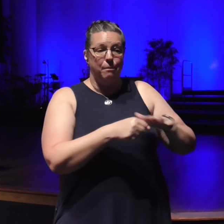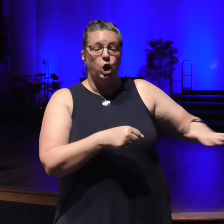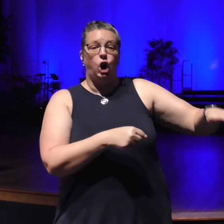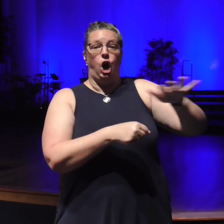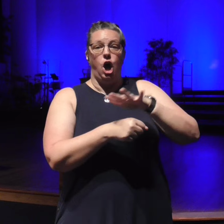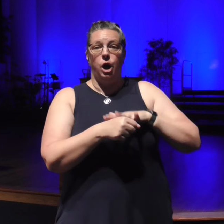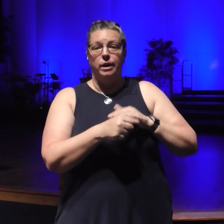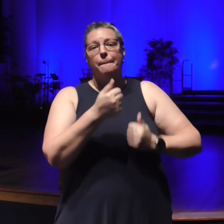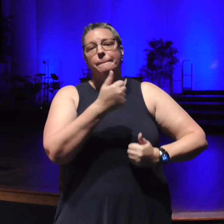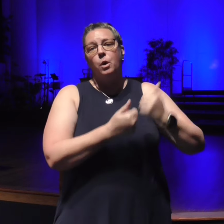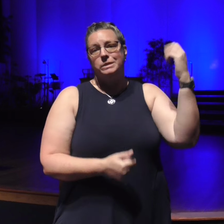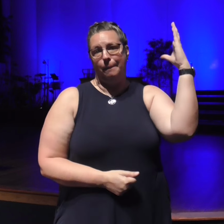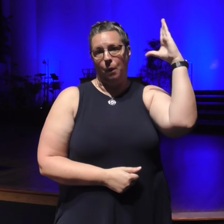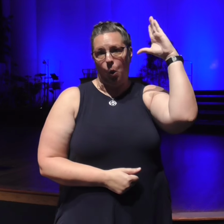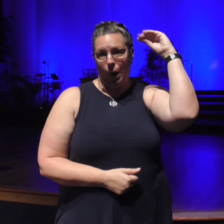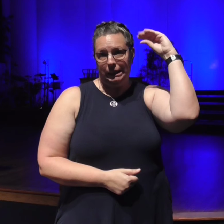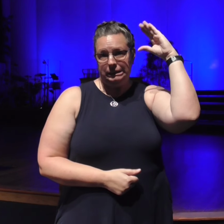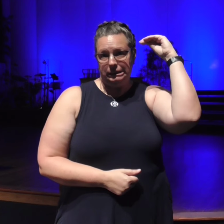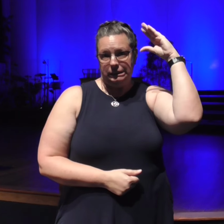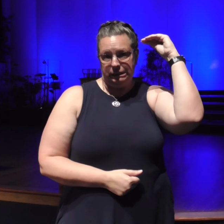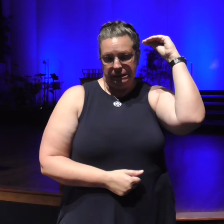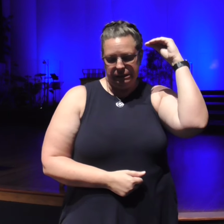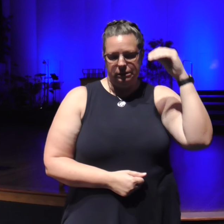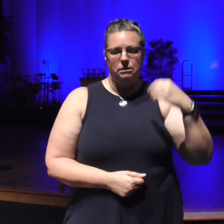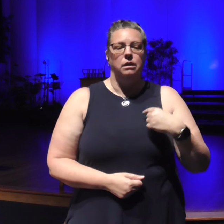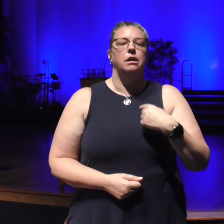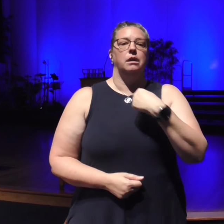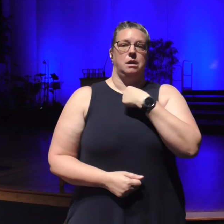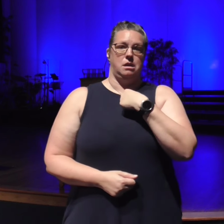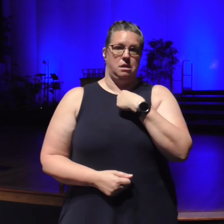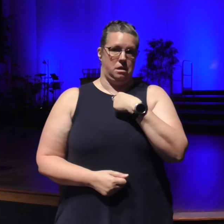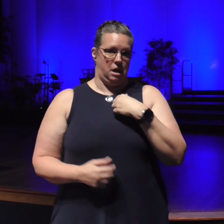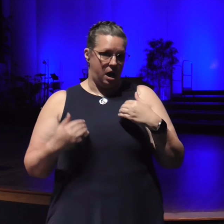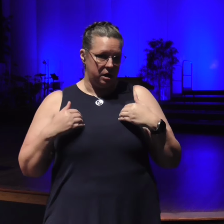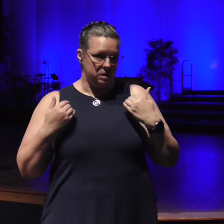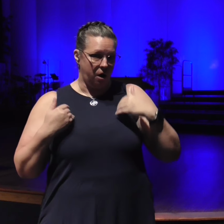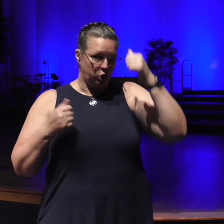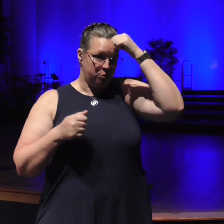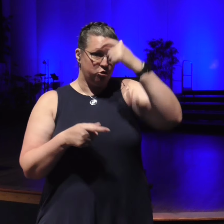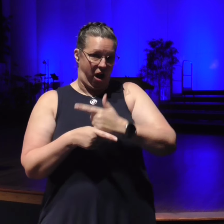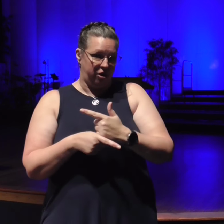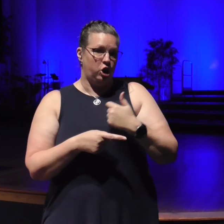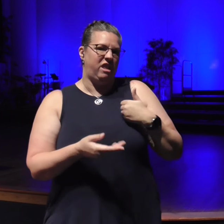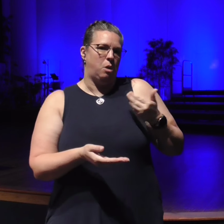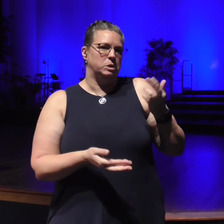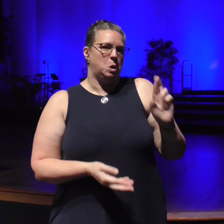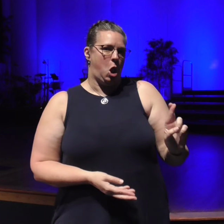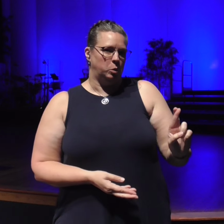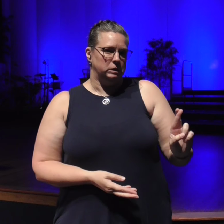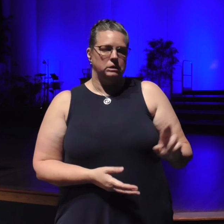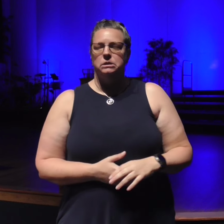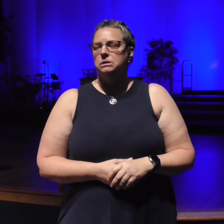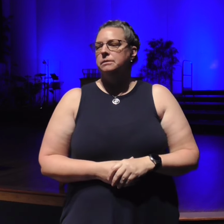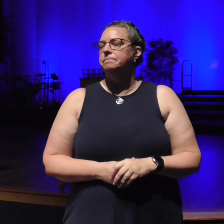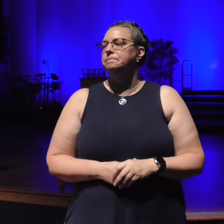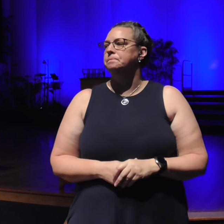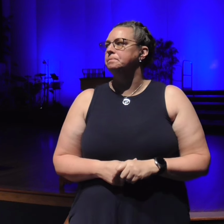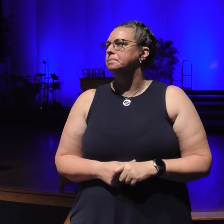predominantly boys. And I had a younger brother who I was closest with. And